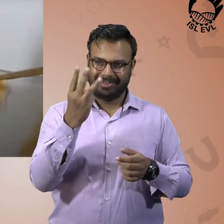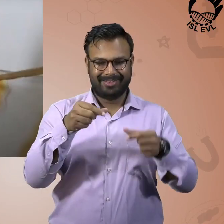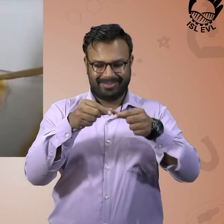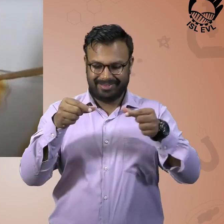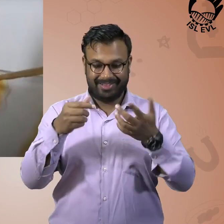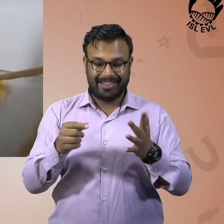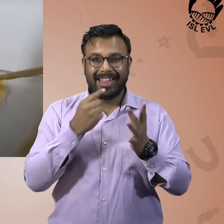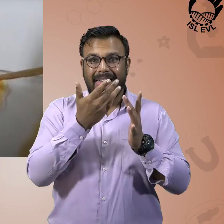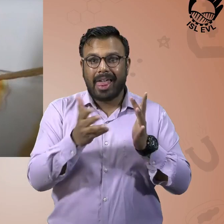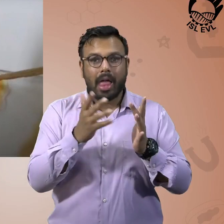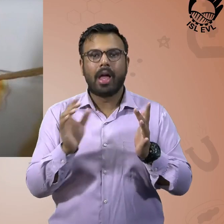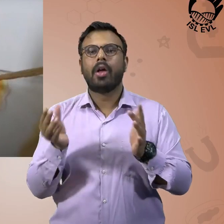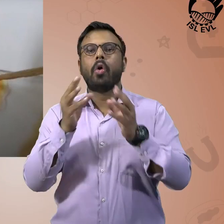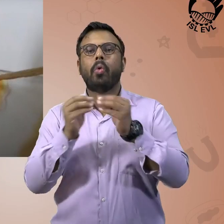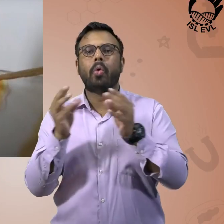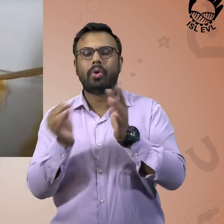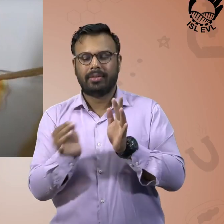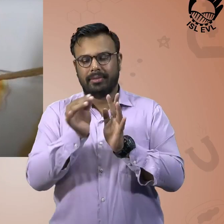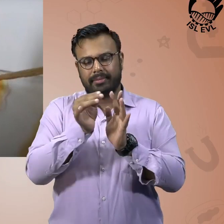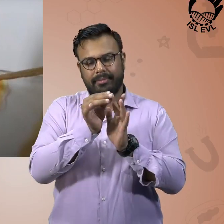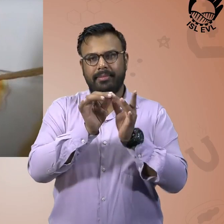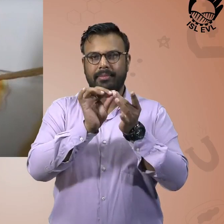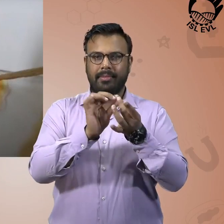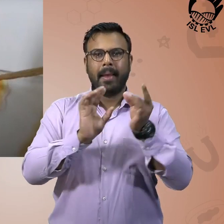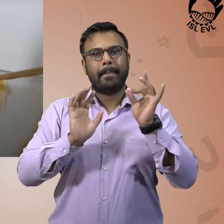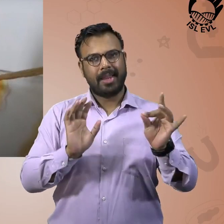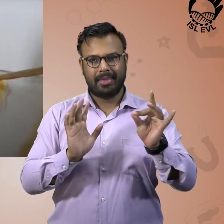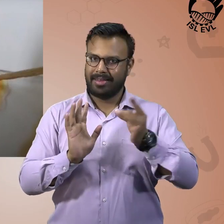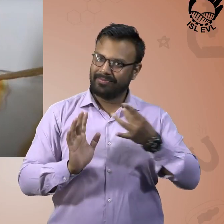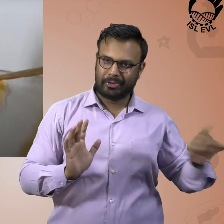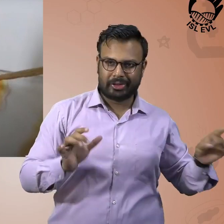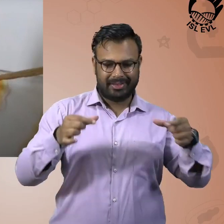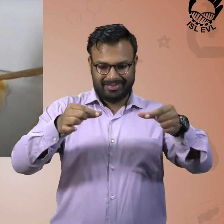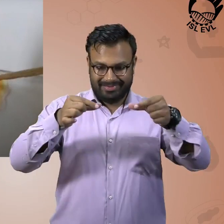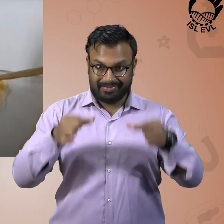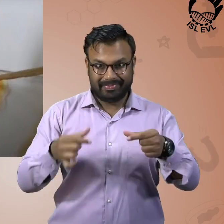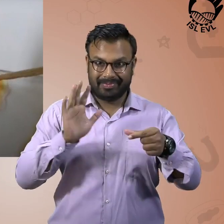We take 3 separate drops of blood on a glass slide, place a cotton ball on the finger to stop the blood